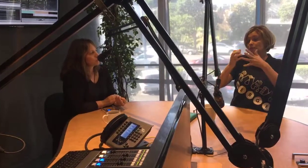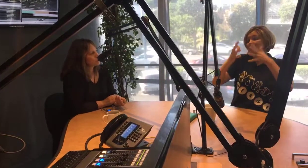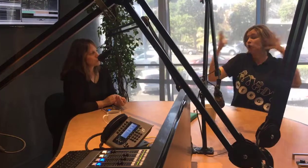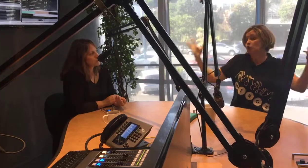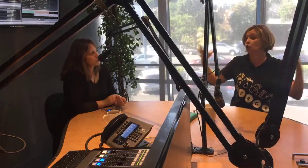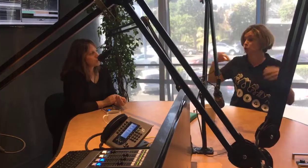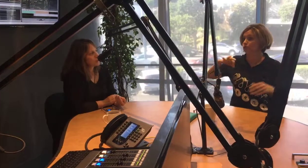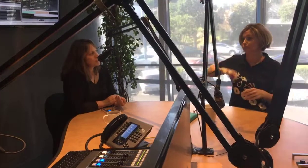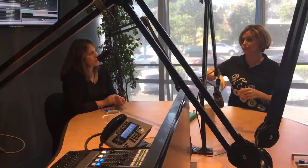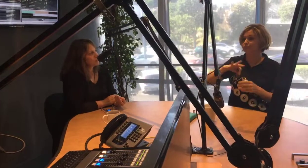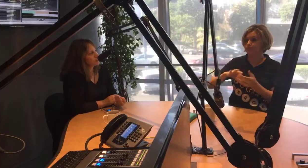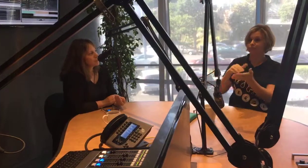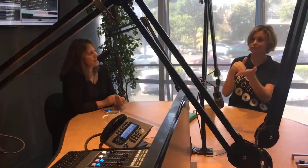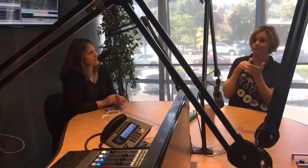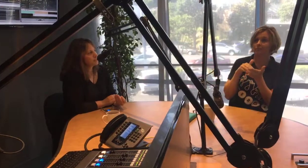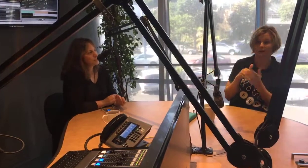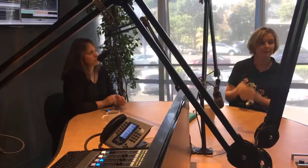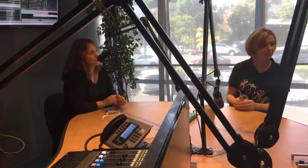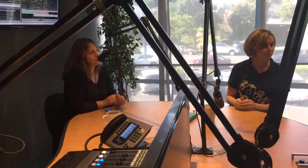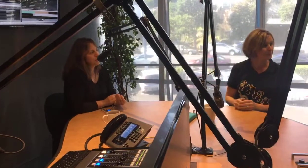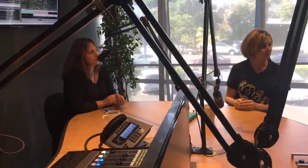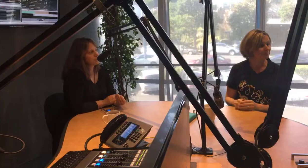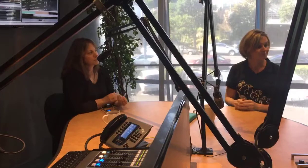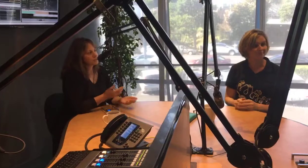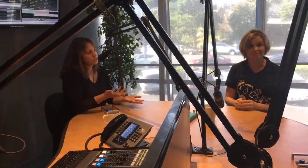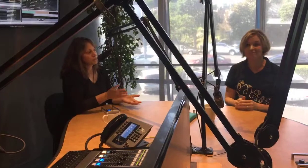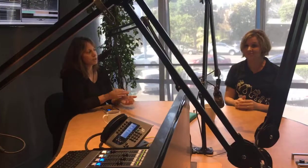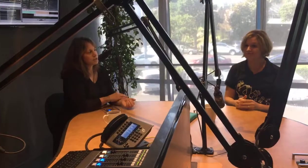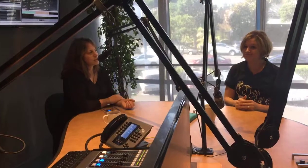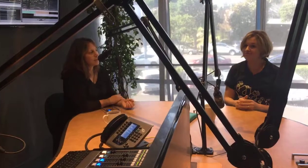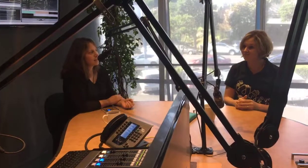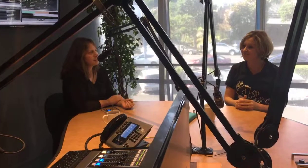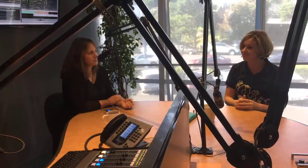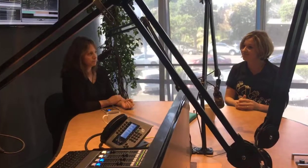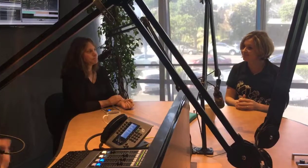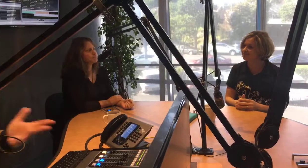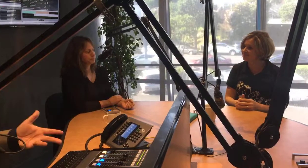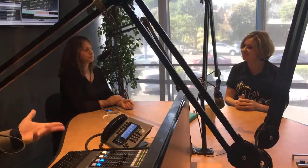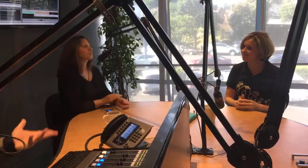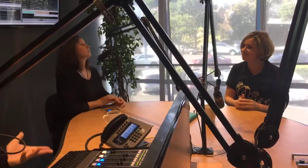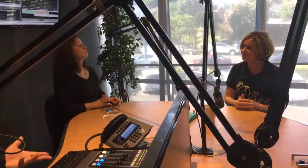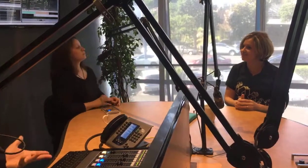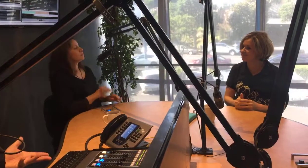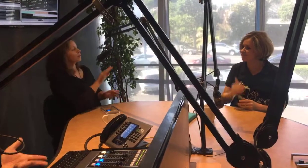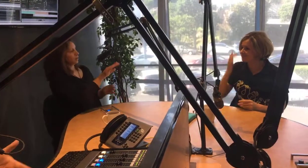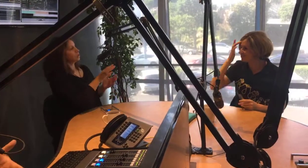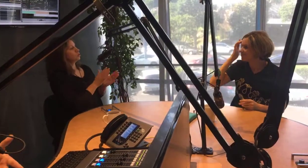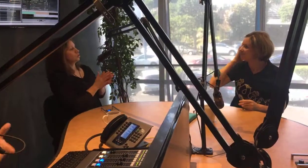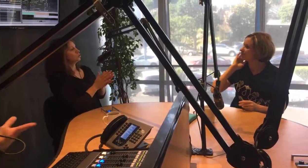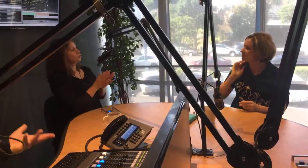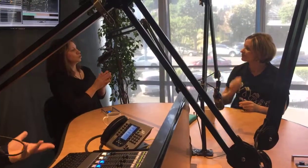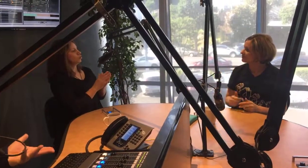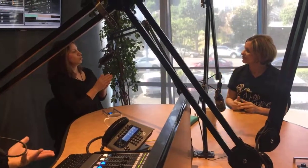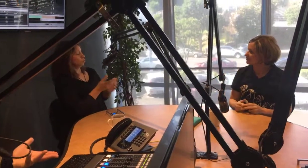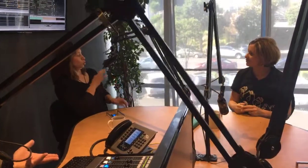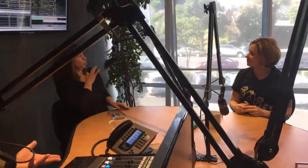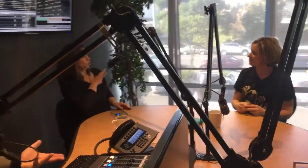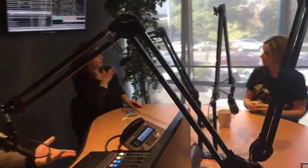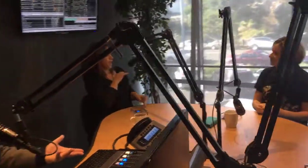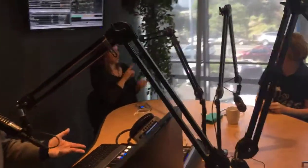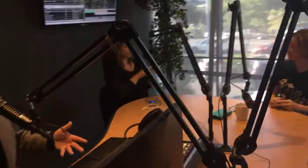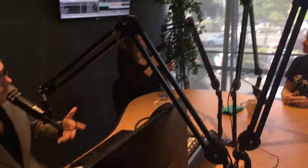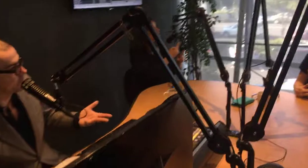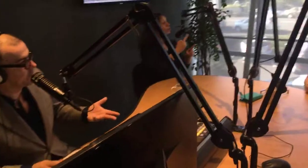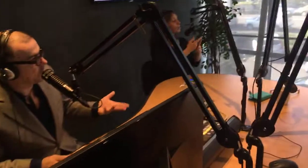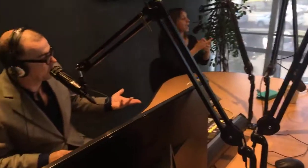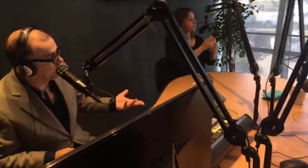sign language tutors. So technology has been a huge advantage for situations like that. So both in terms of teaching sign